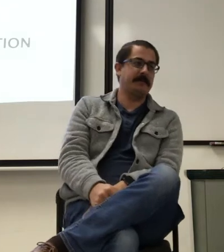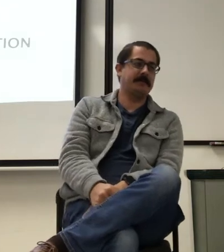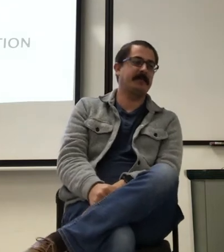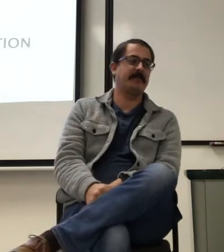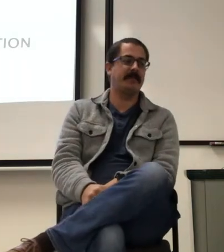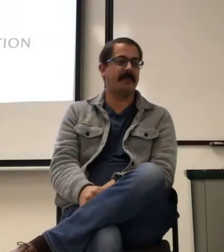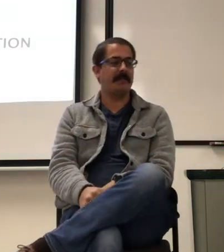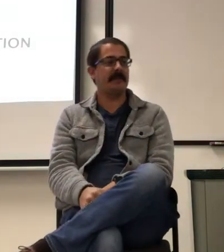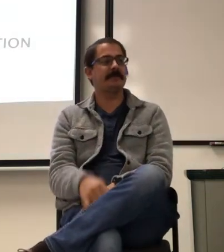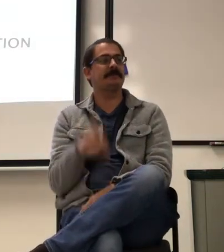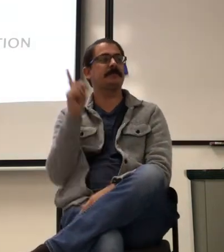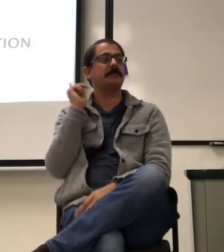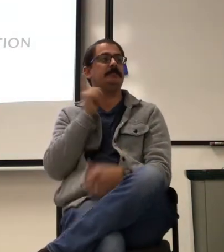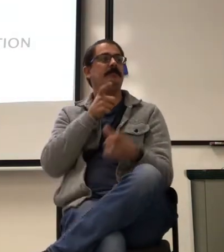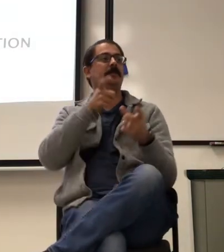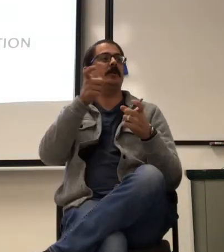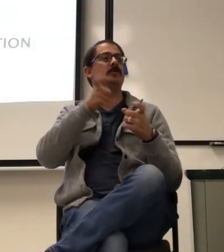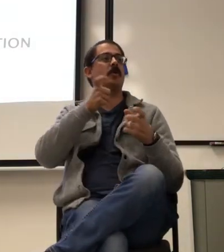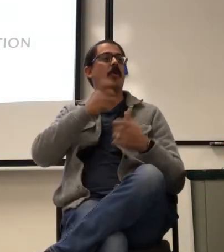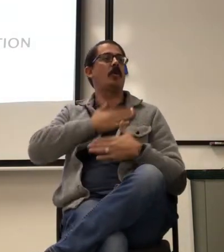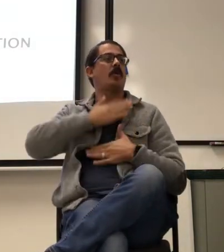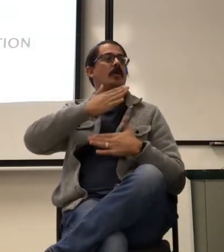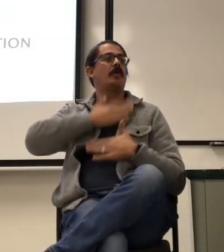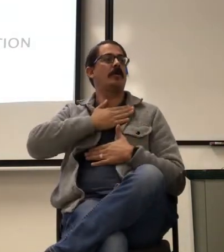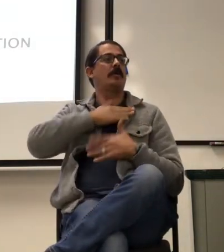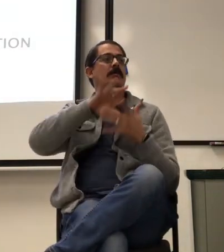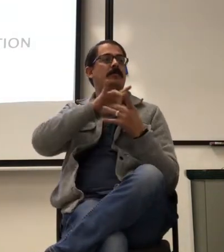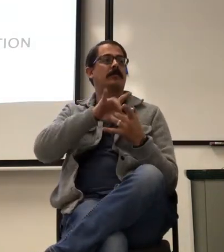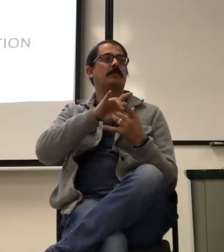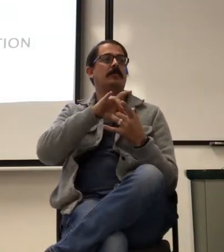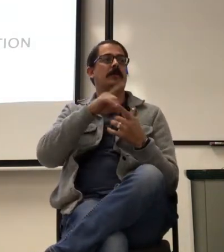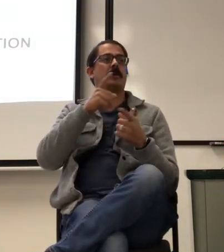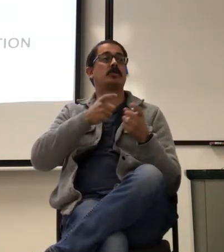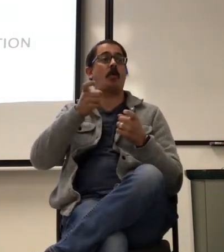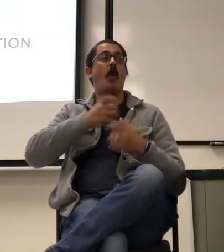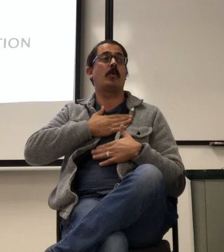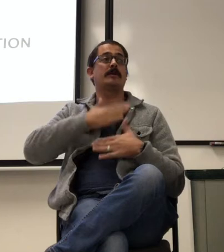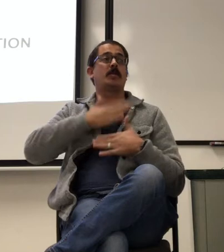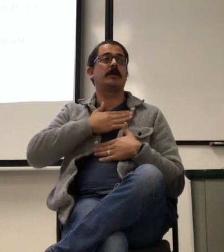The control of respiration at the medulla.